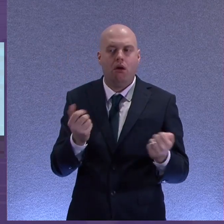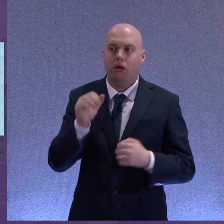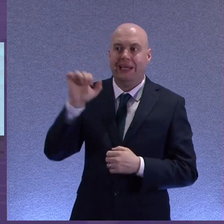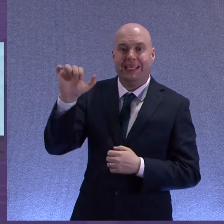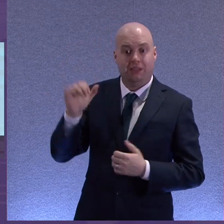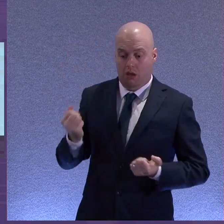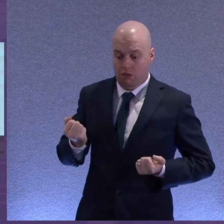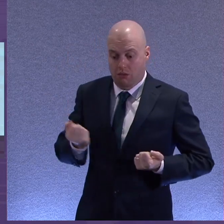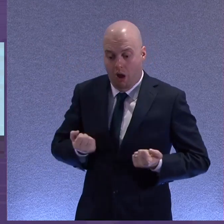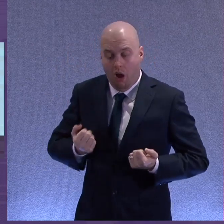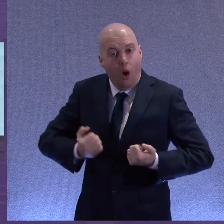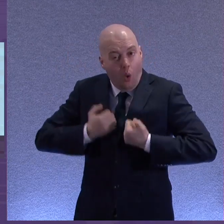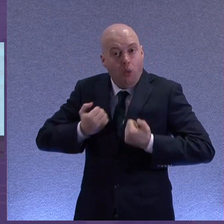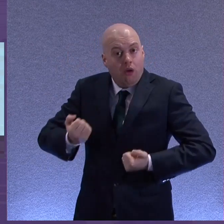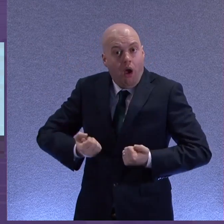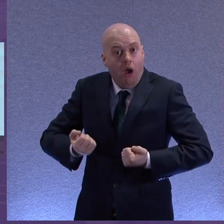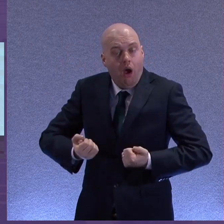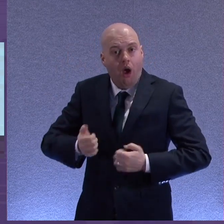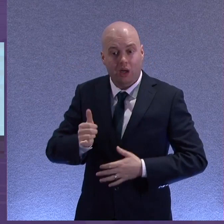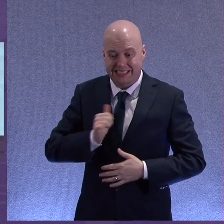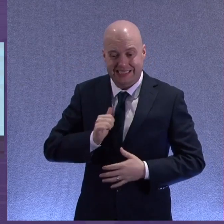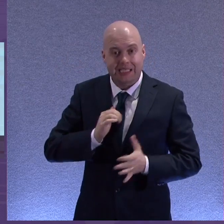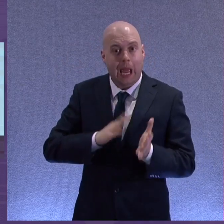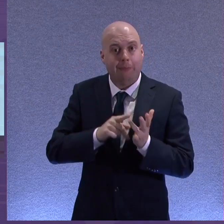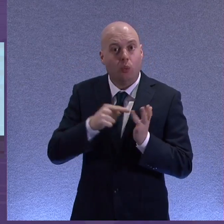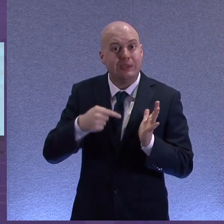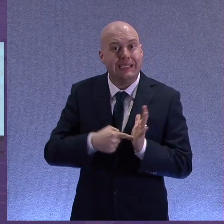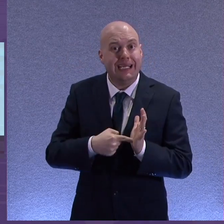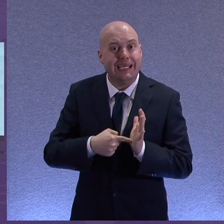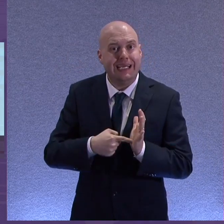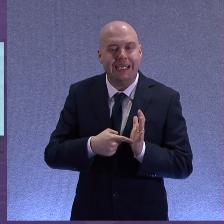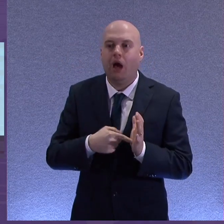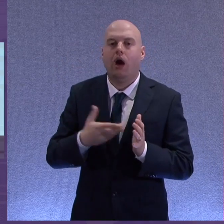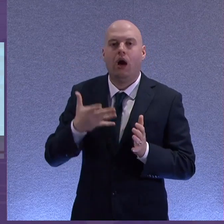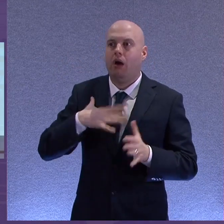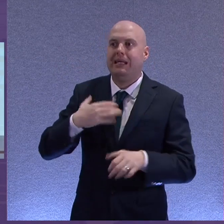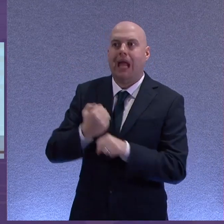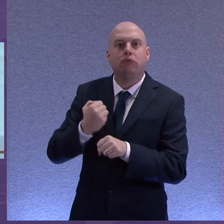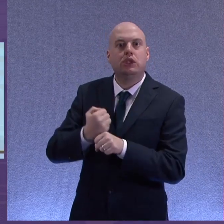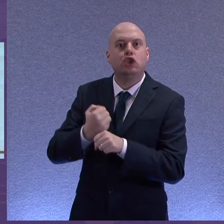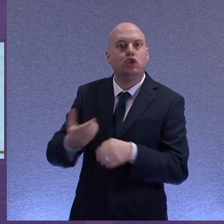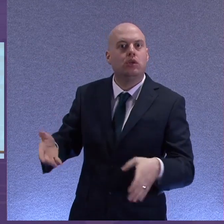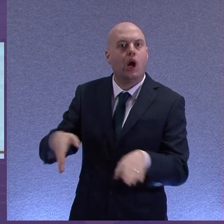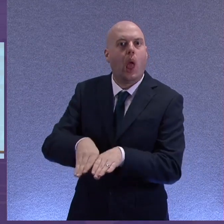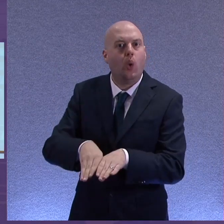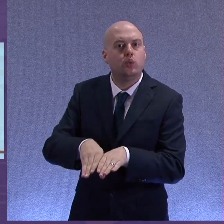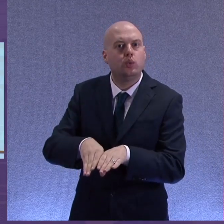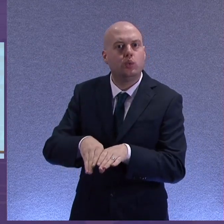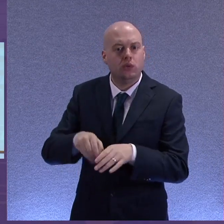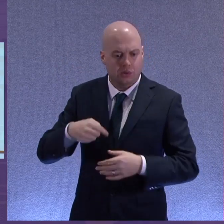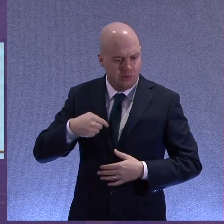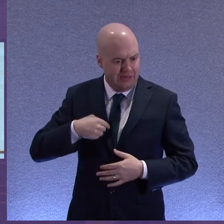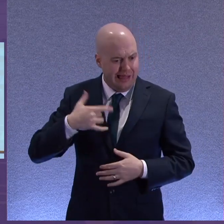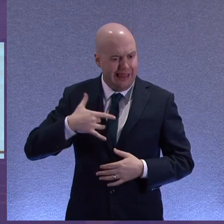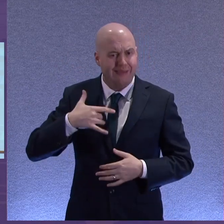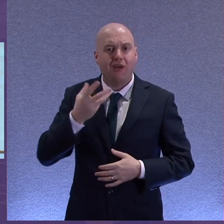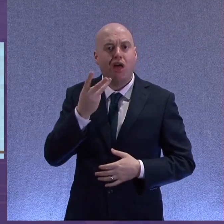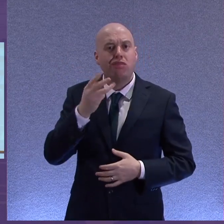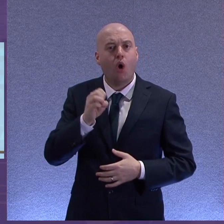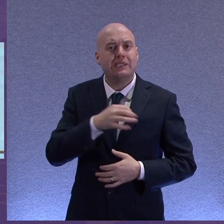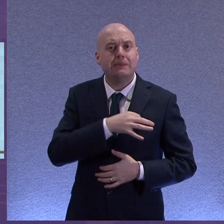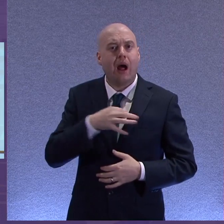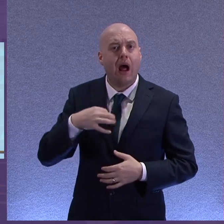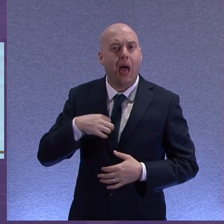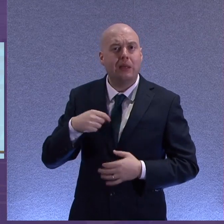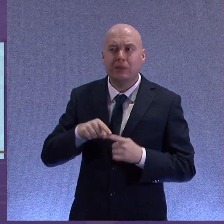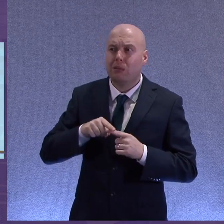MOT appointment. He lives 30 miles away from his hospital where he starts off his work from. I'm